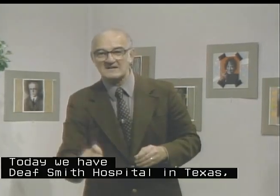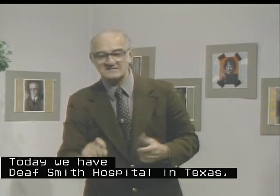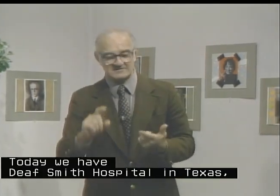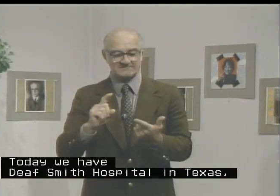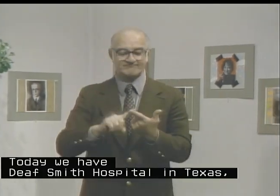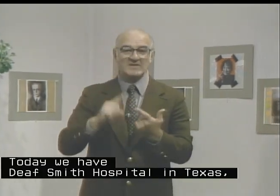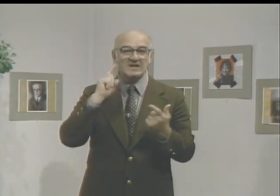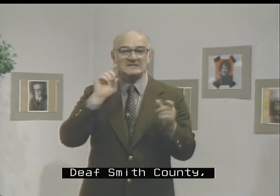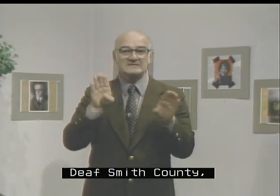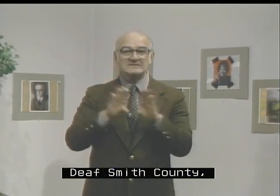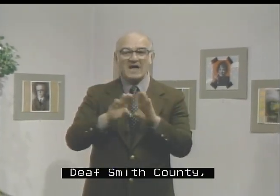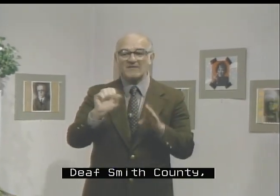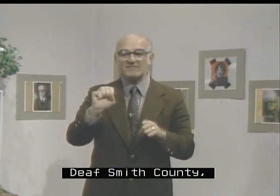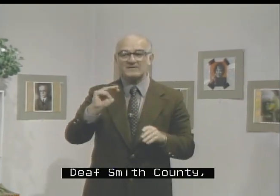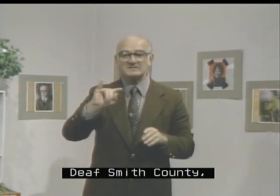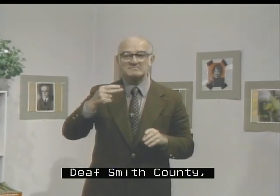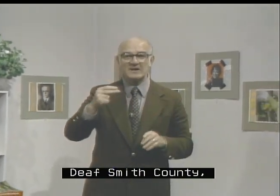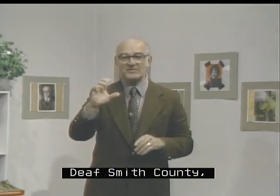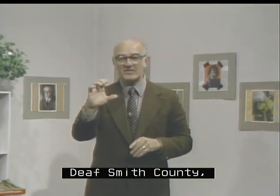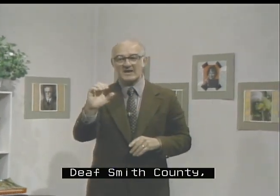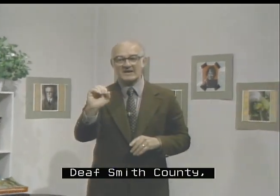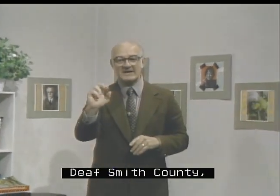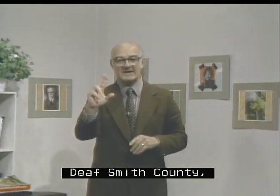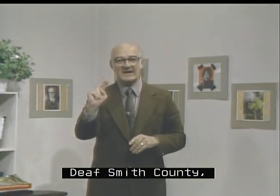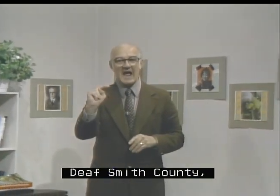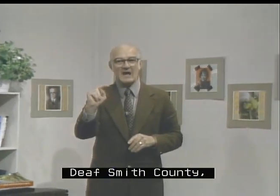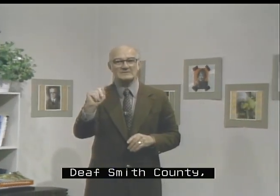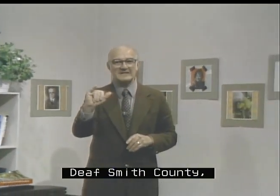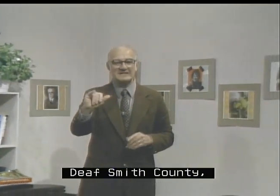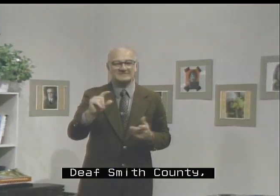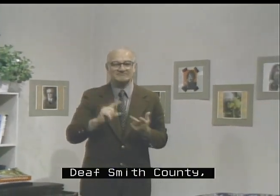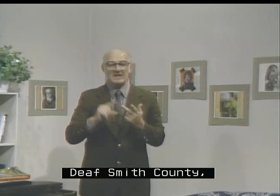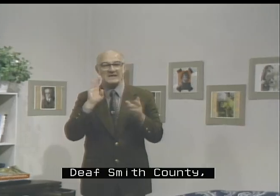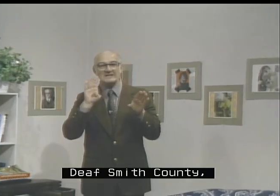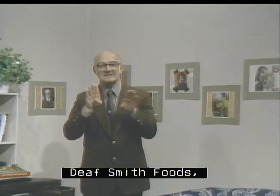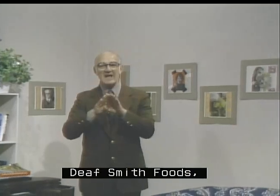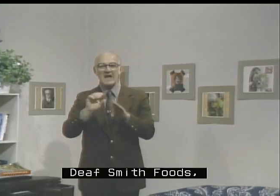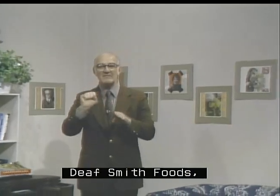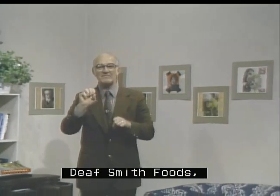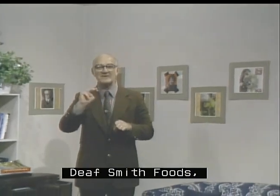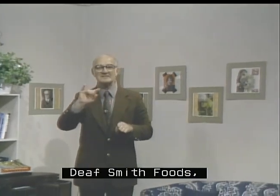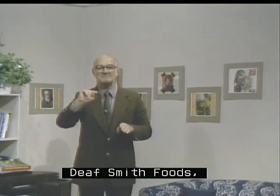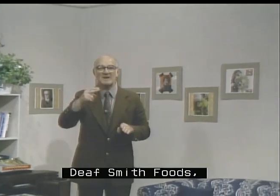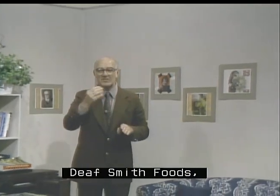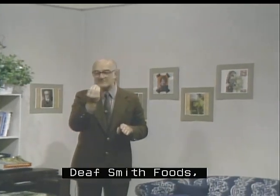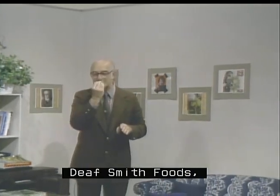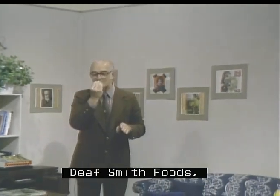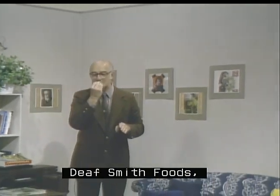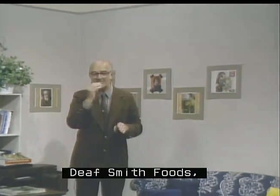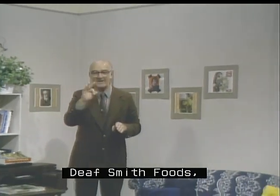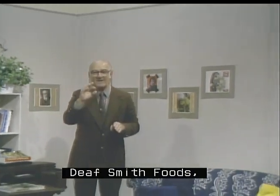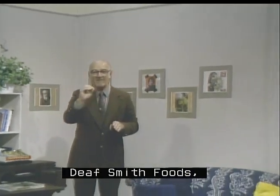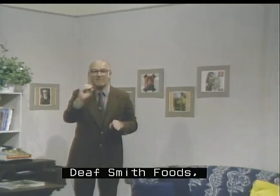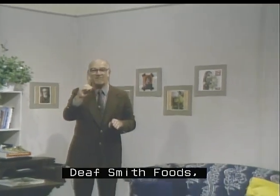Texas, Deaf Smith County, Deaf Smith